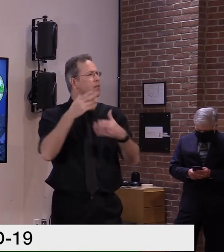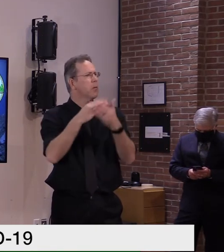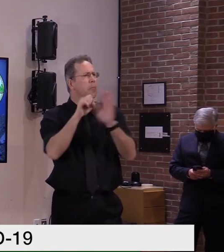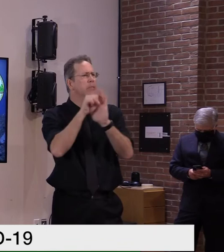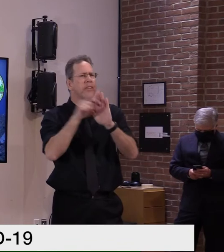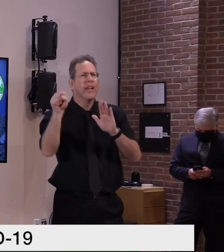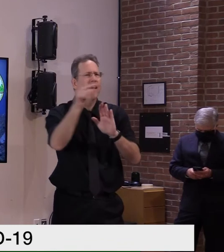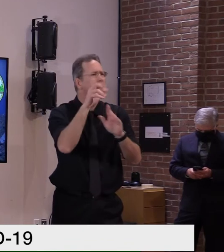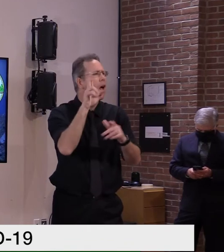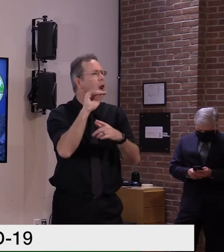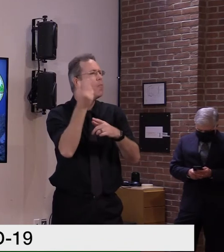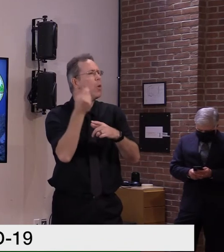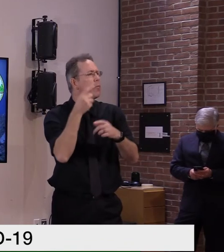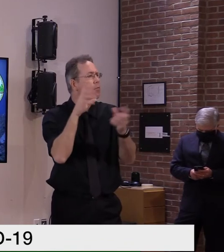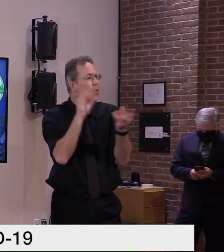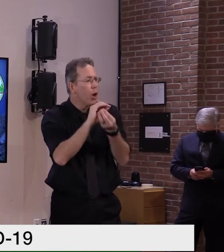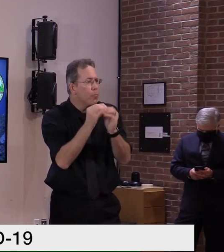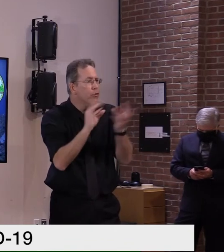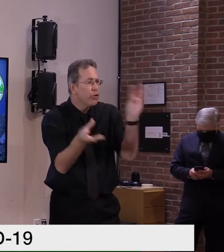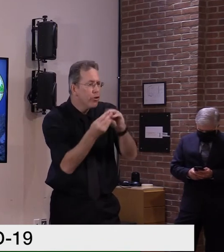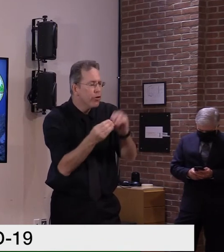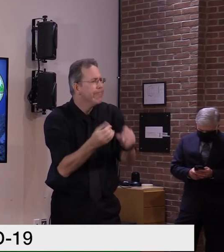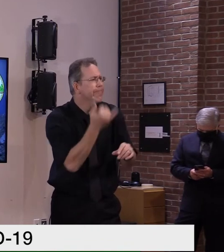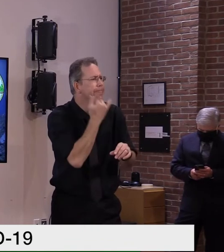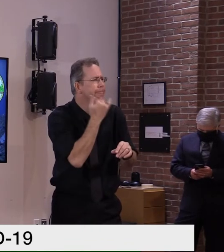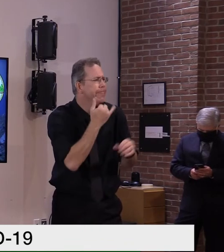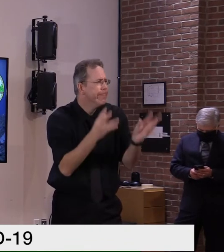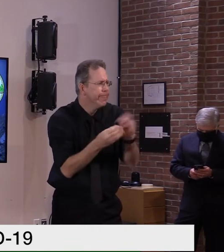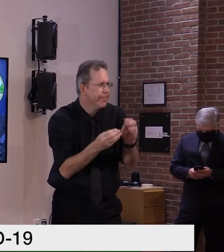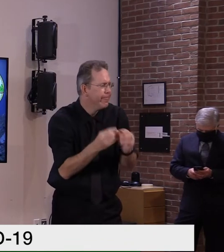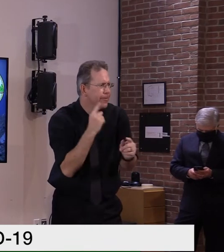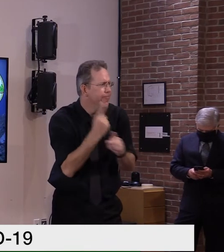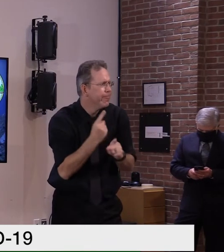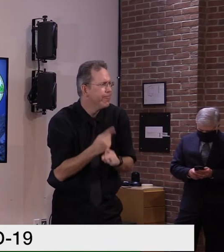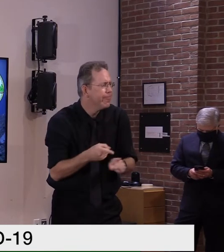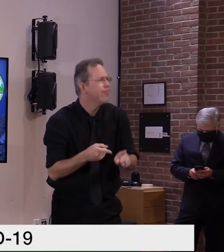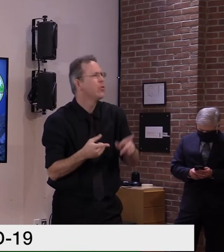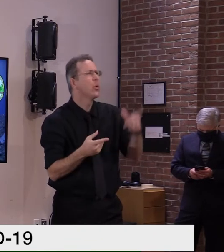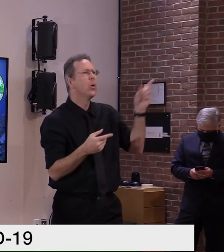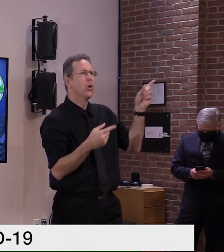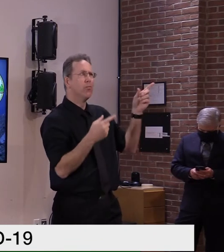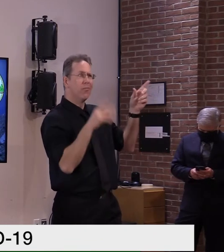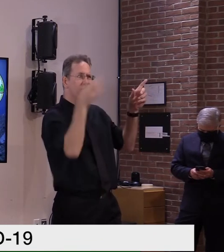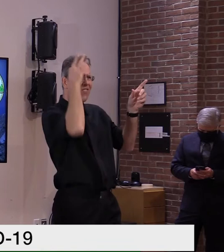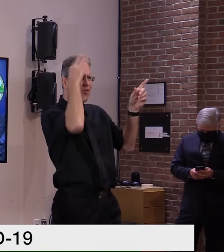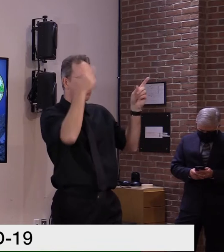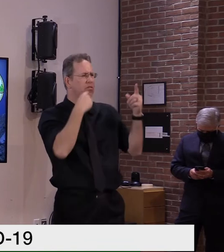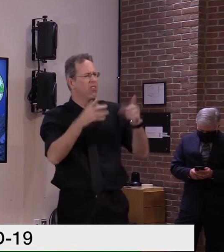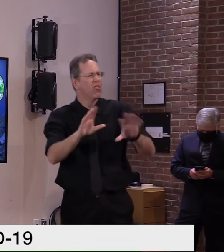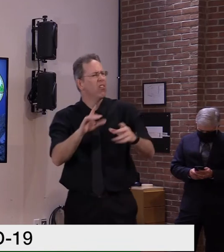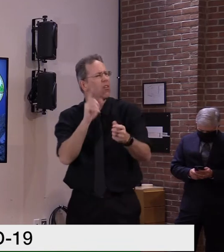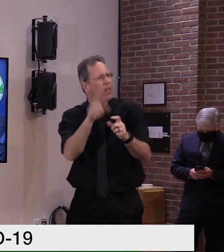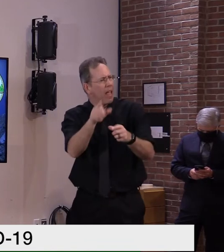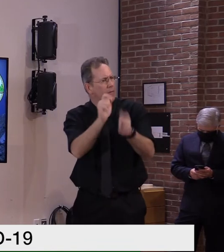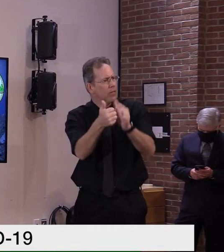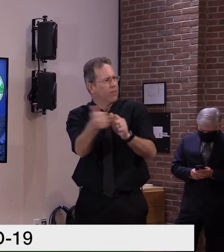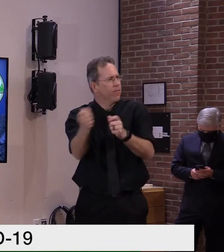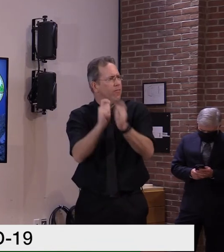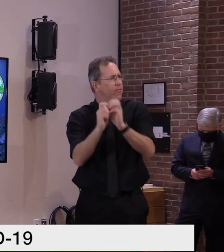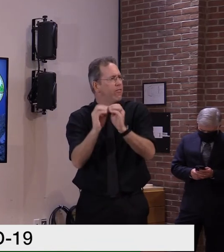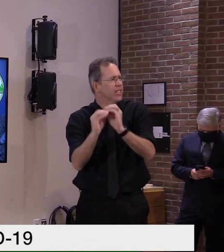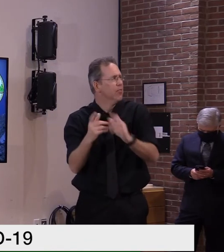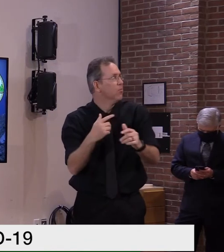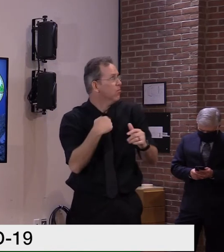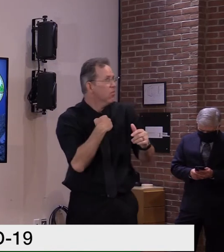Thanks, Governor, and thank you for the question. There were two parts in the article that I saw that probably will